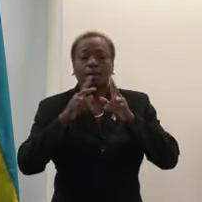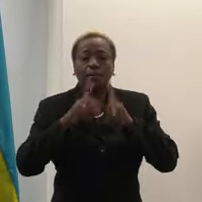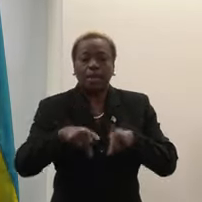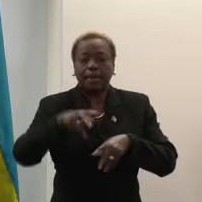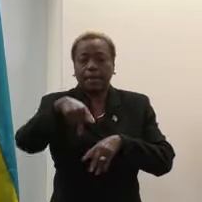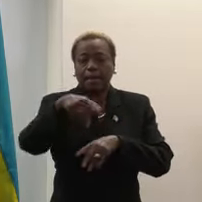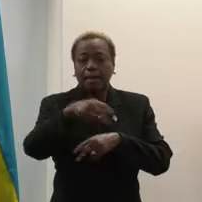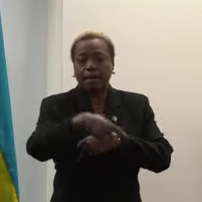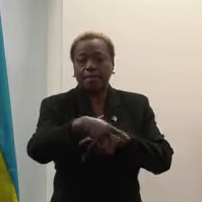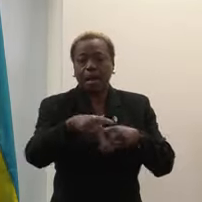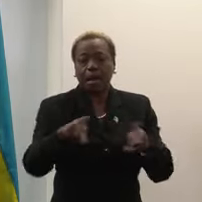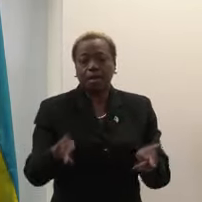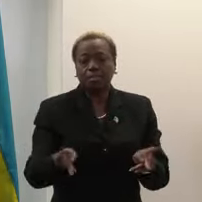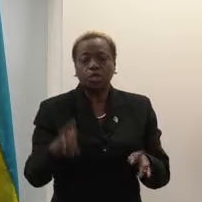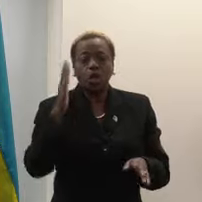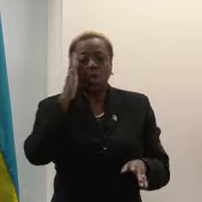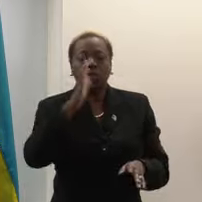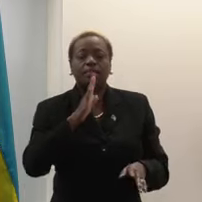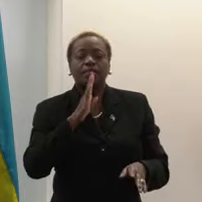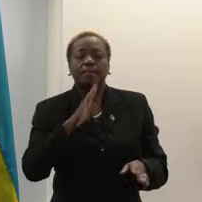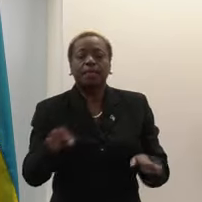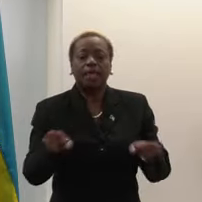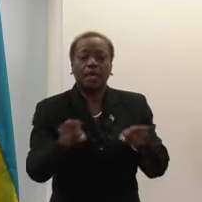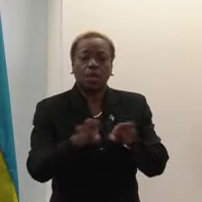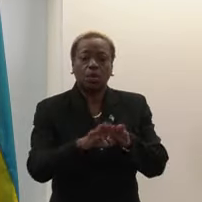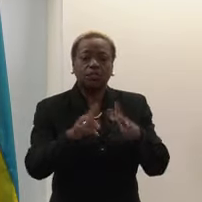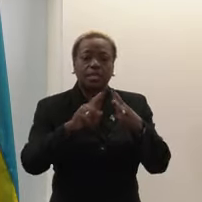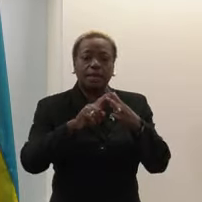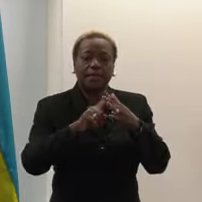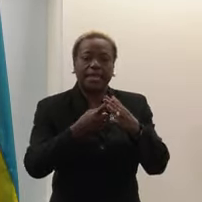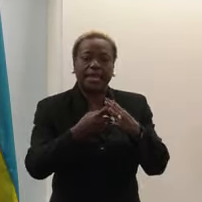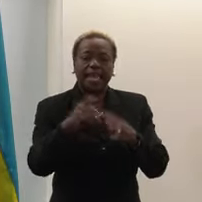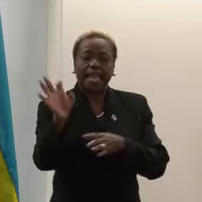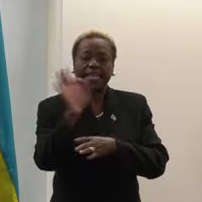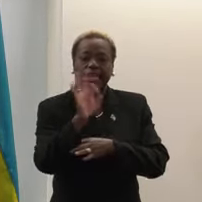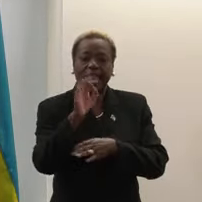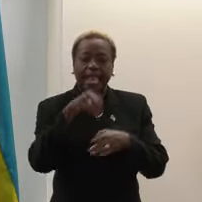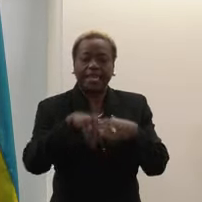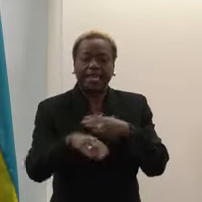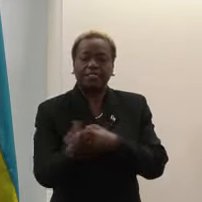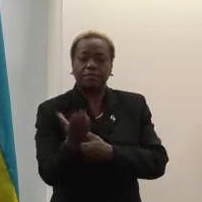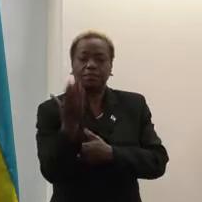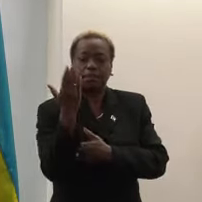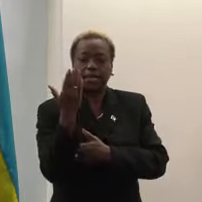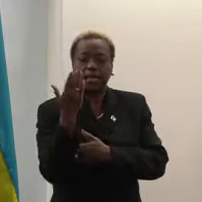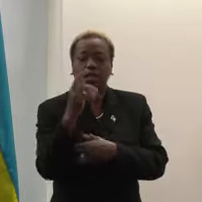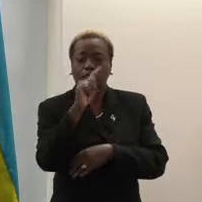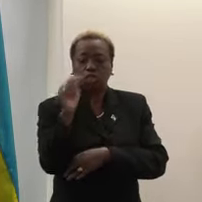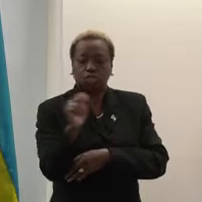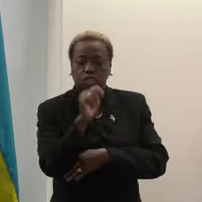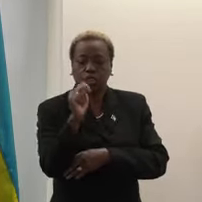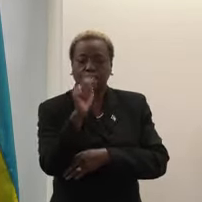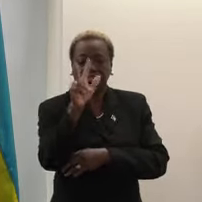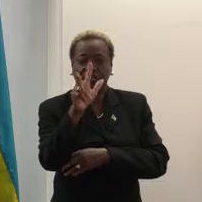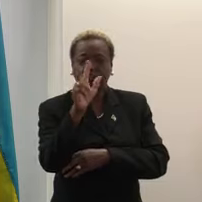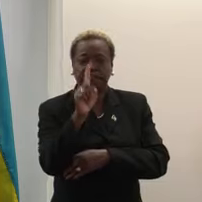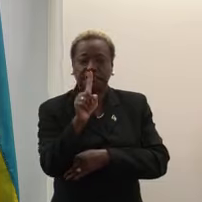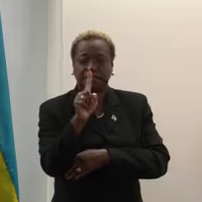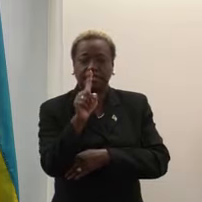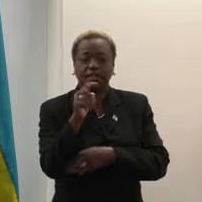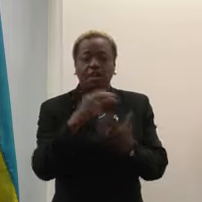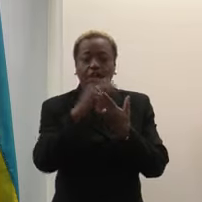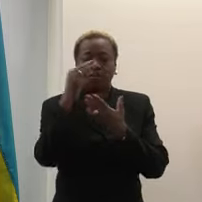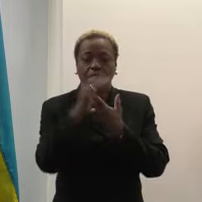parks will be closed beginning at 9 a.m. on Tuesday, the 31st